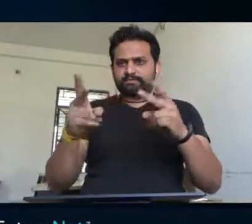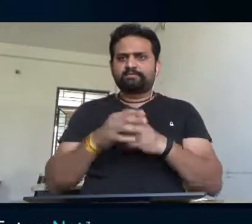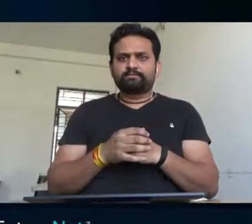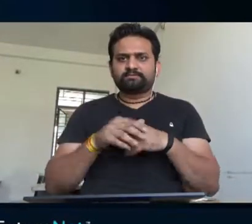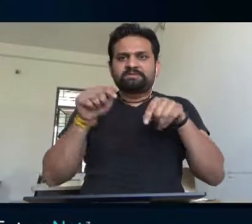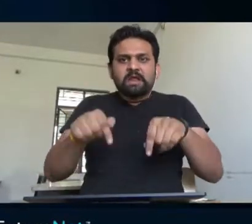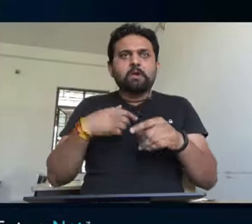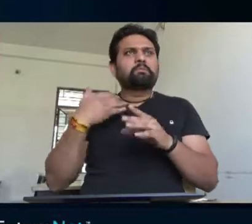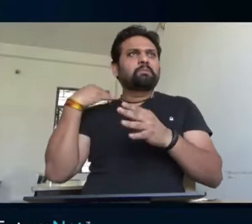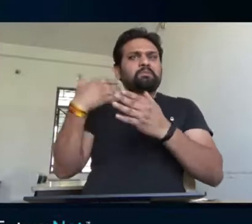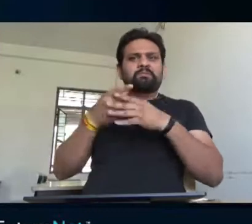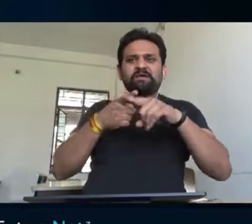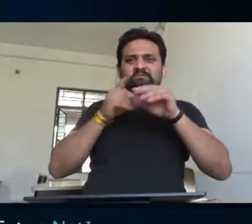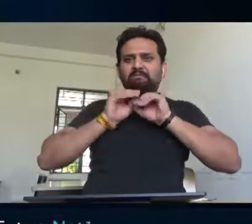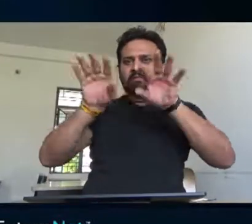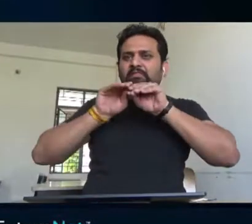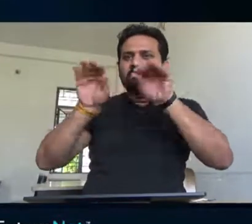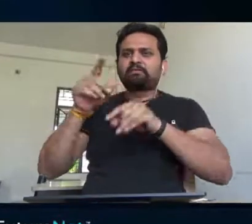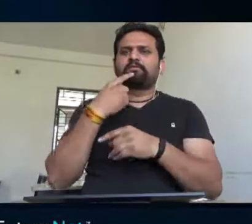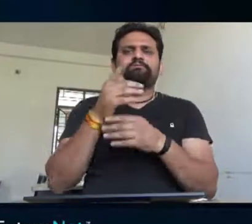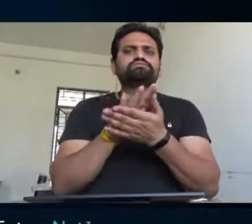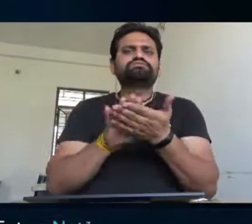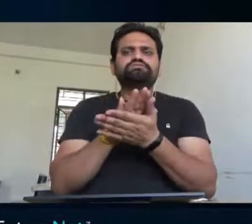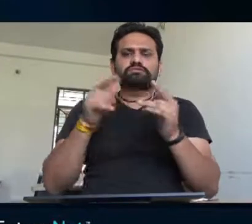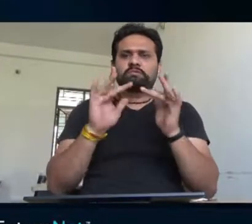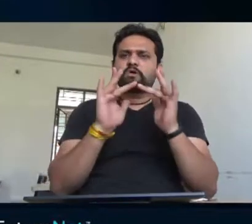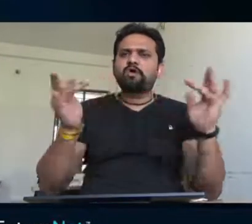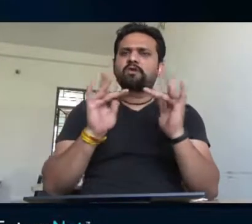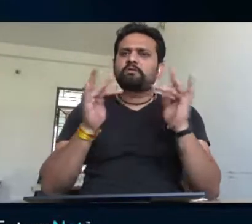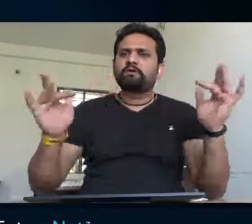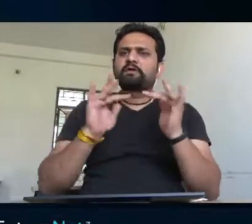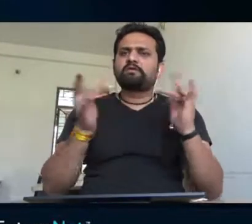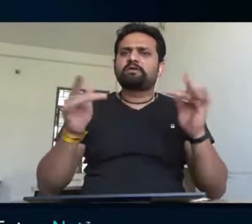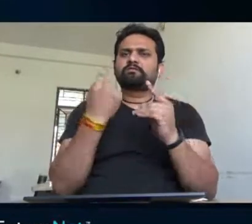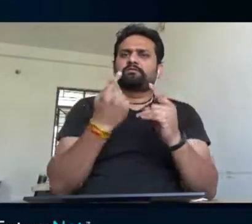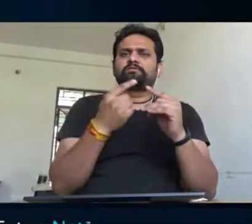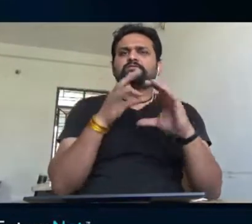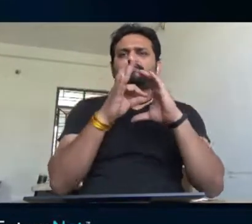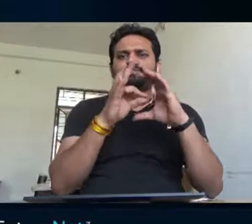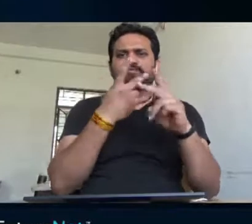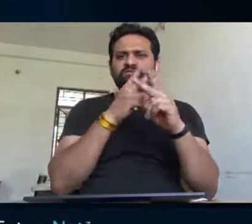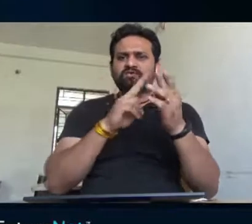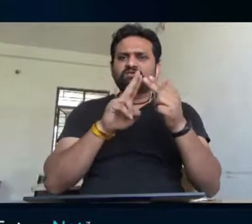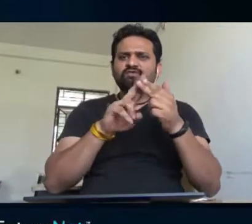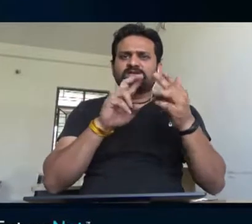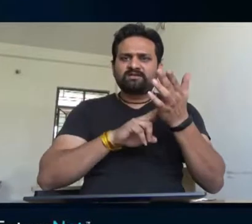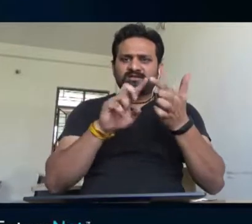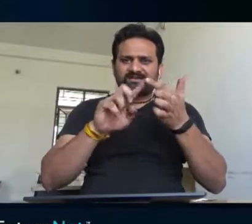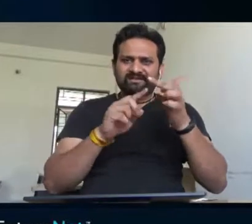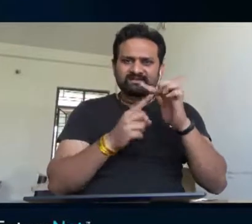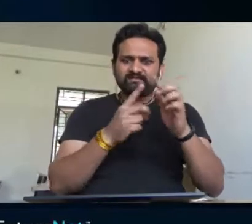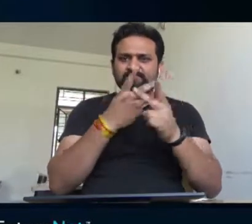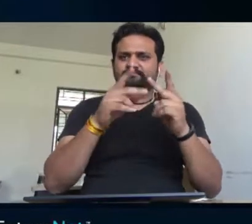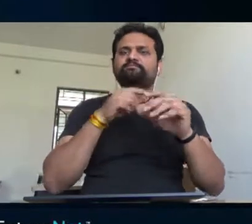Right now we did nothing, because we go online with the Futuro, we go online with the Futuro network, but right now from the company